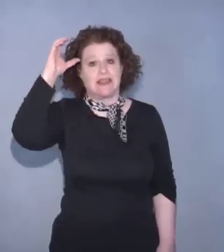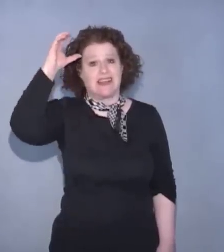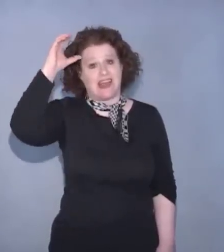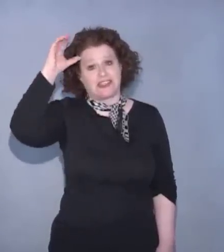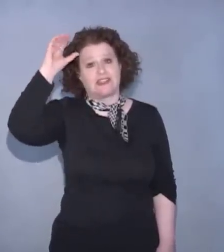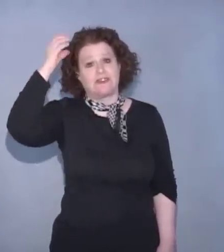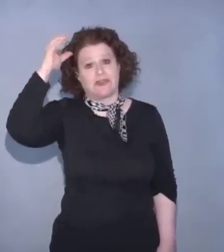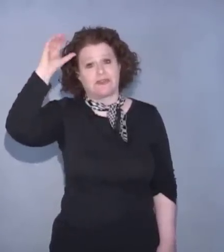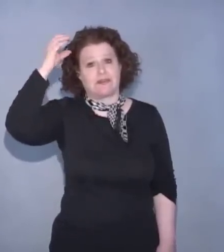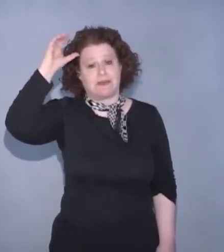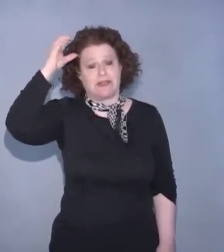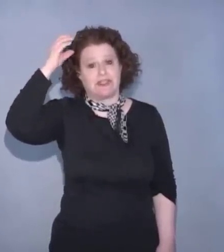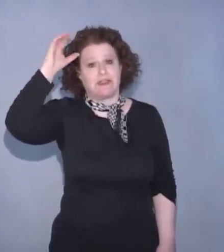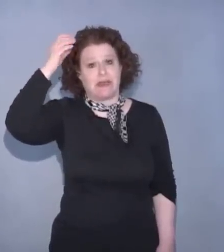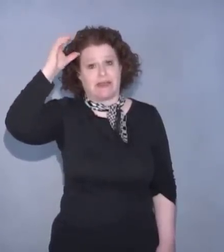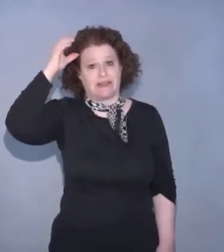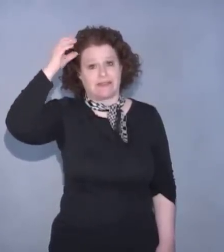it actually defers up here to the males.